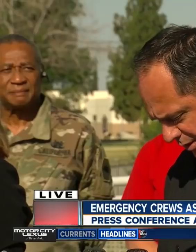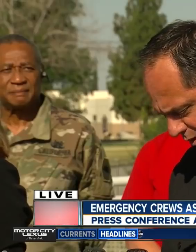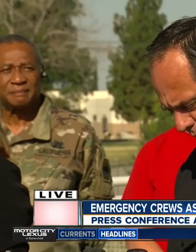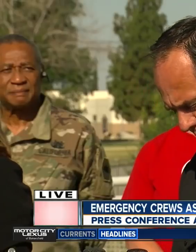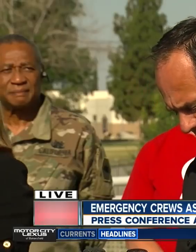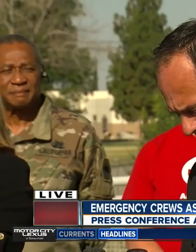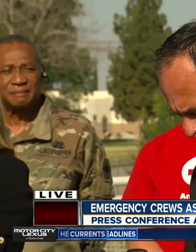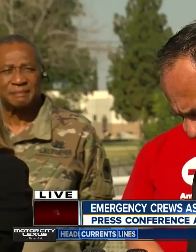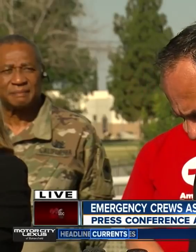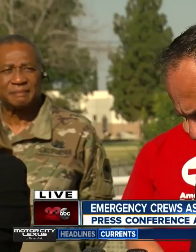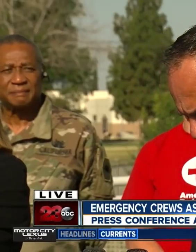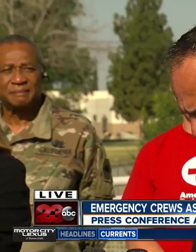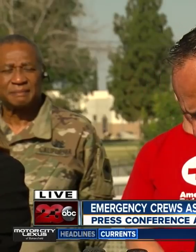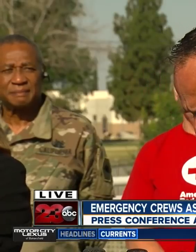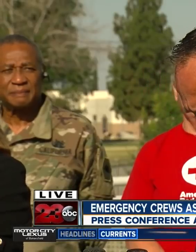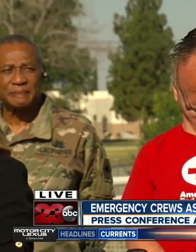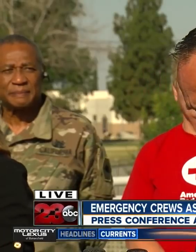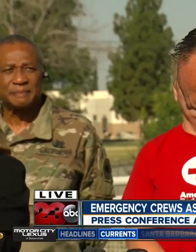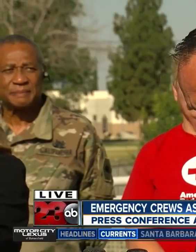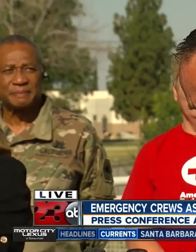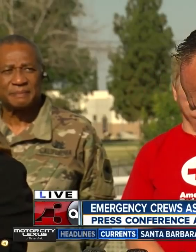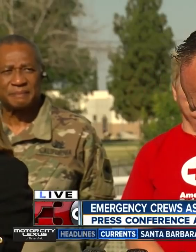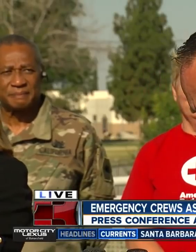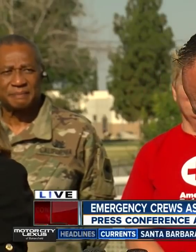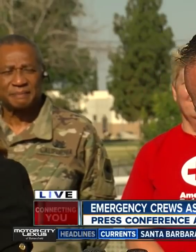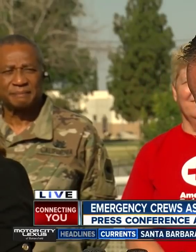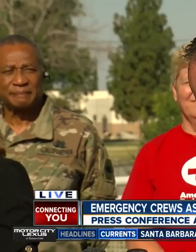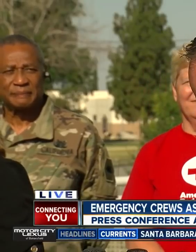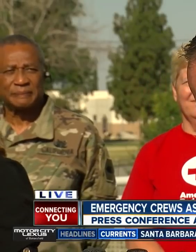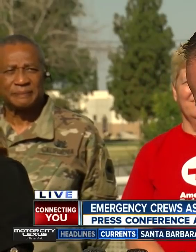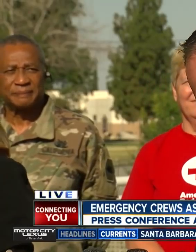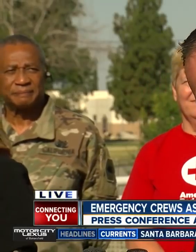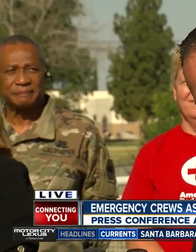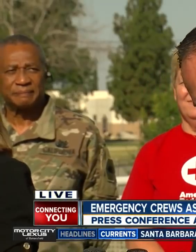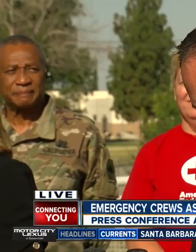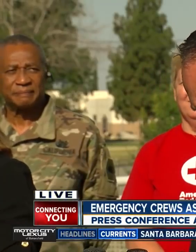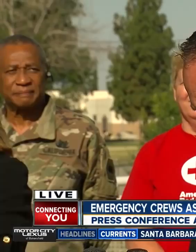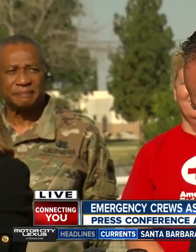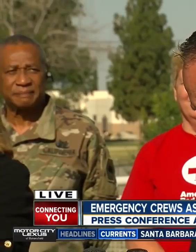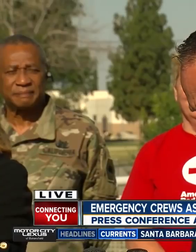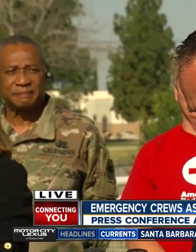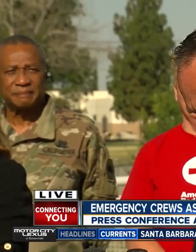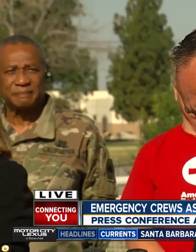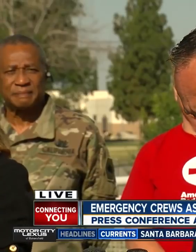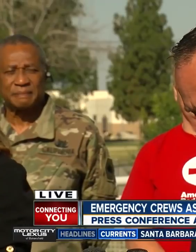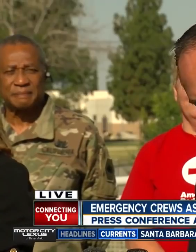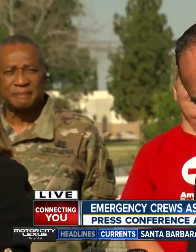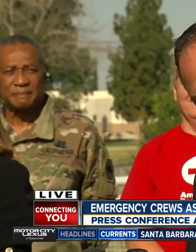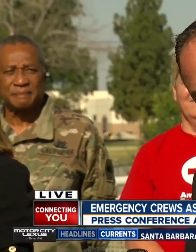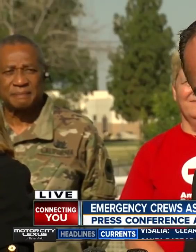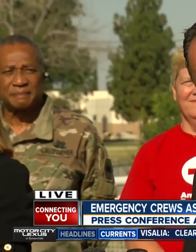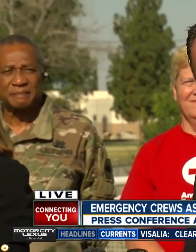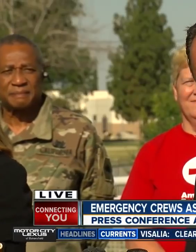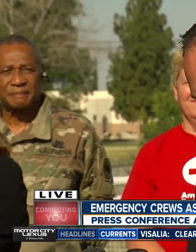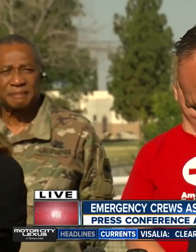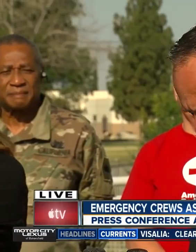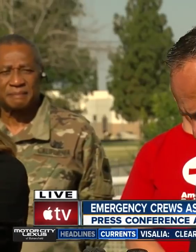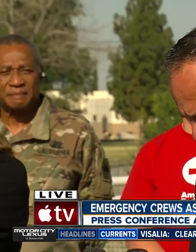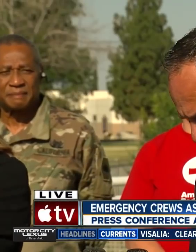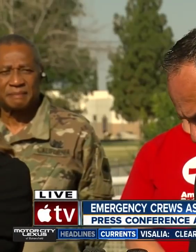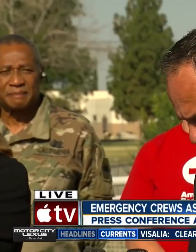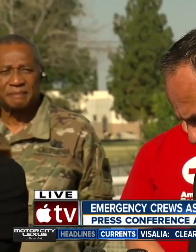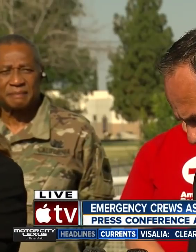for Roads and Building Inspection, Public Health. The health inspectors are doing what they do and going out and inspecting the